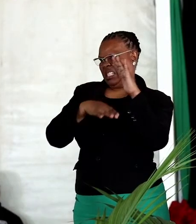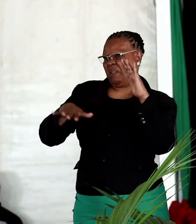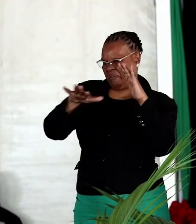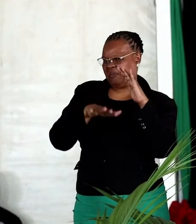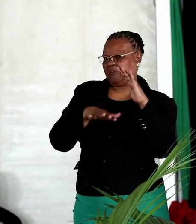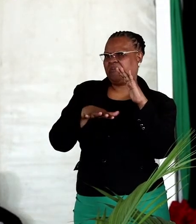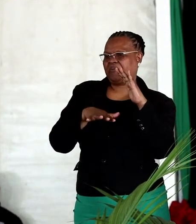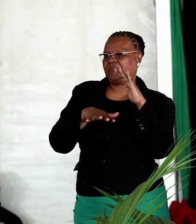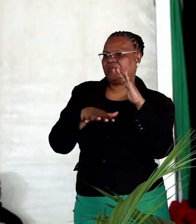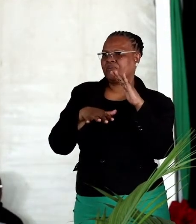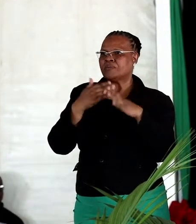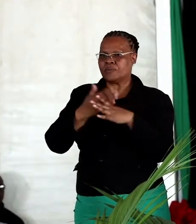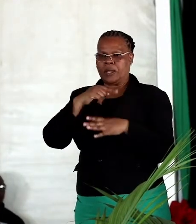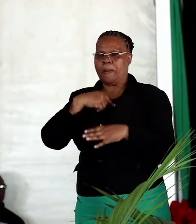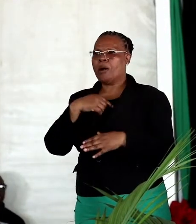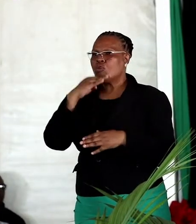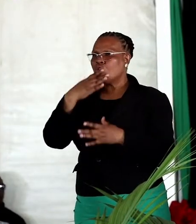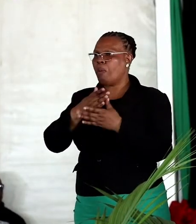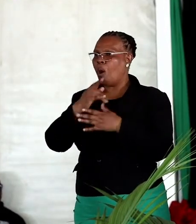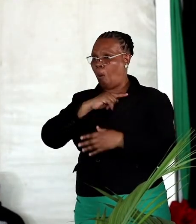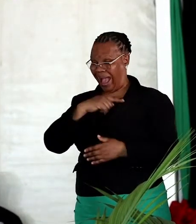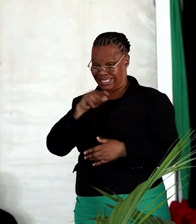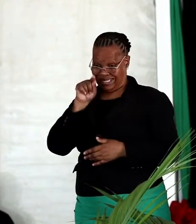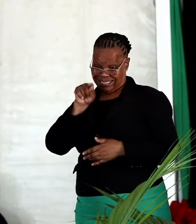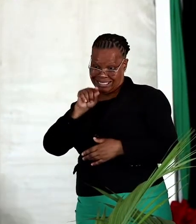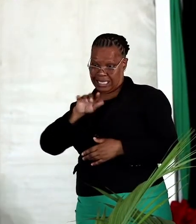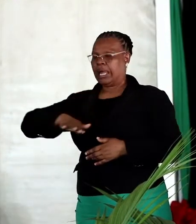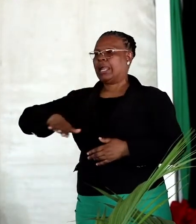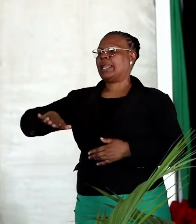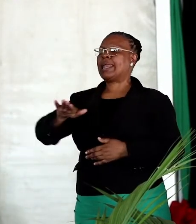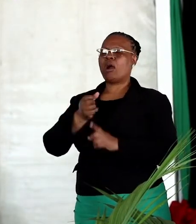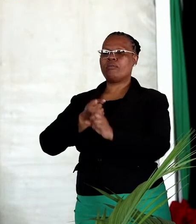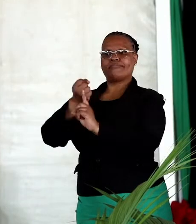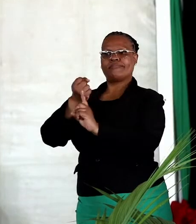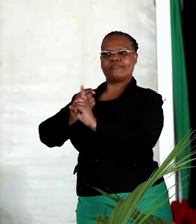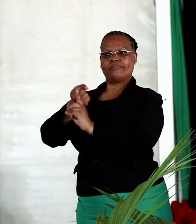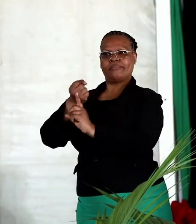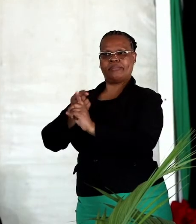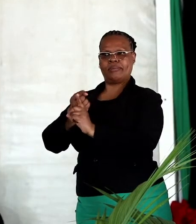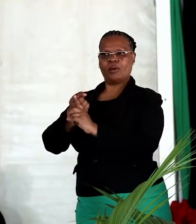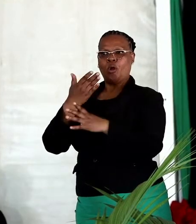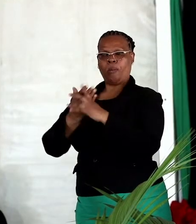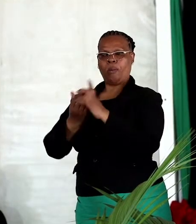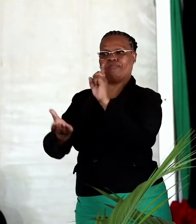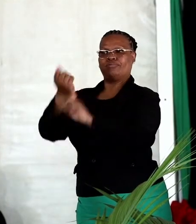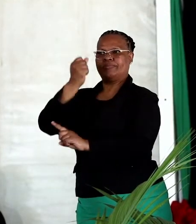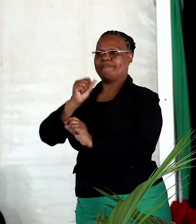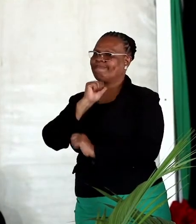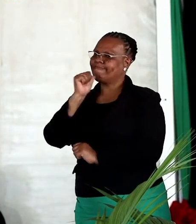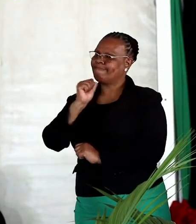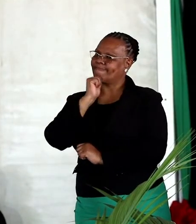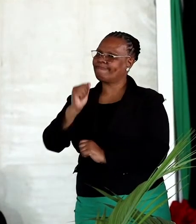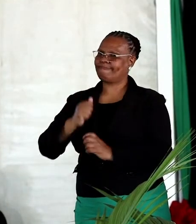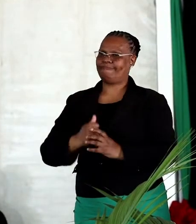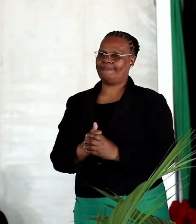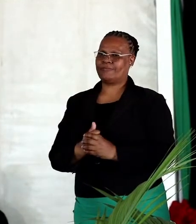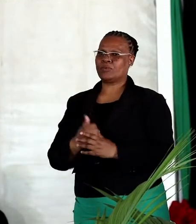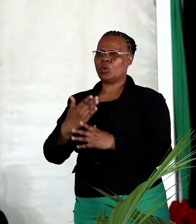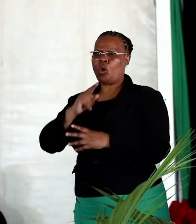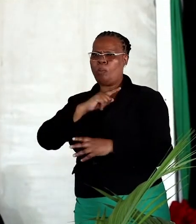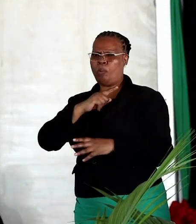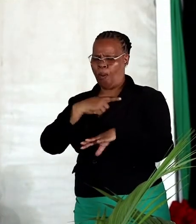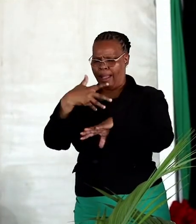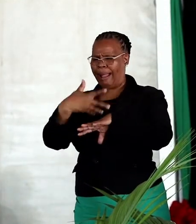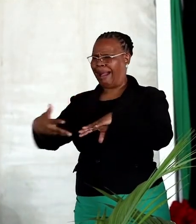stadium, but they didn't reach it. But because of igazi elaphalalayo, we are here in